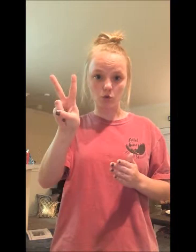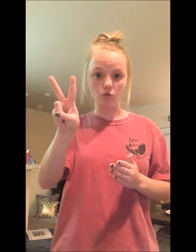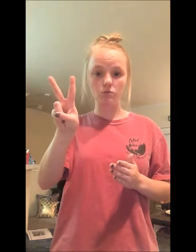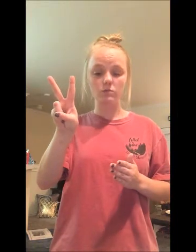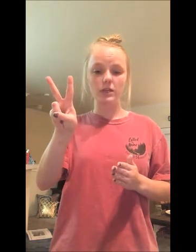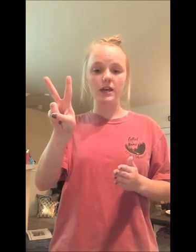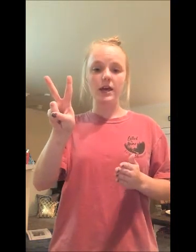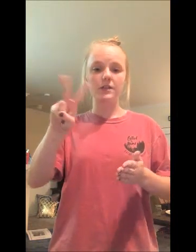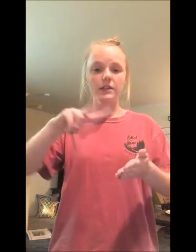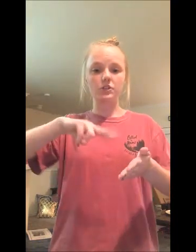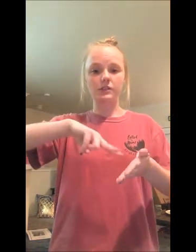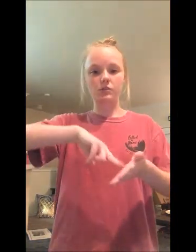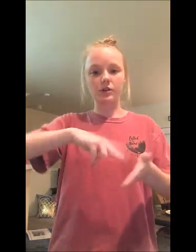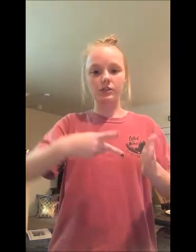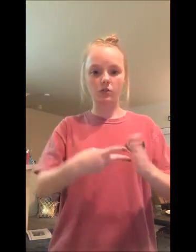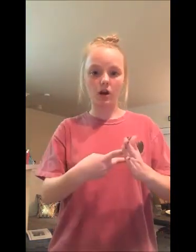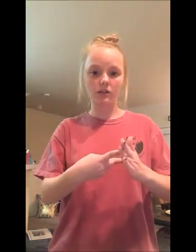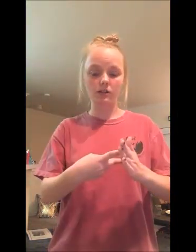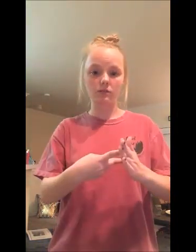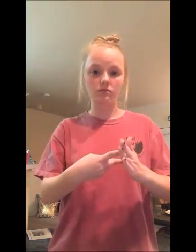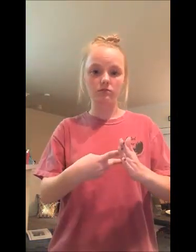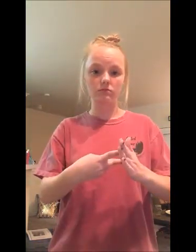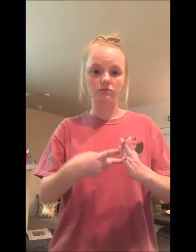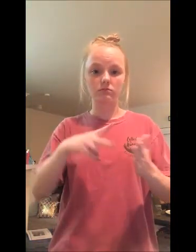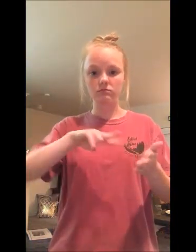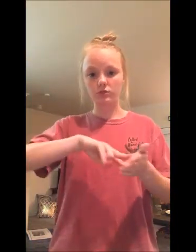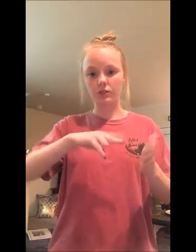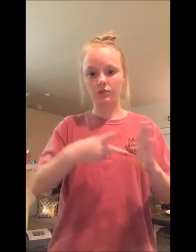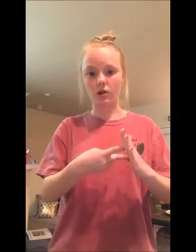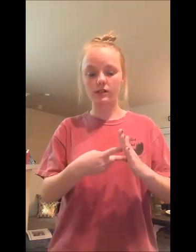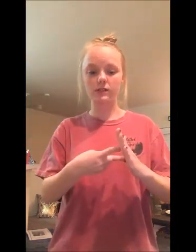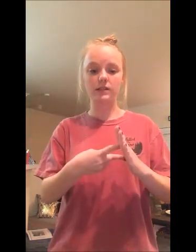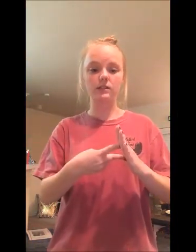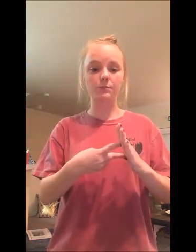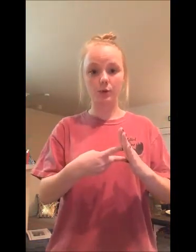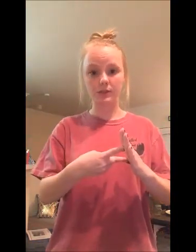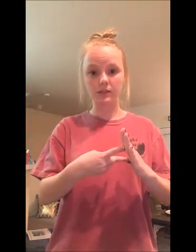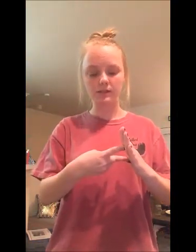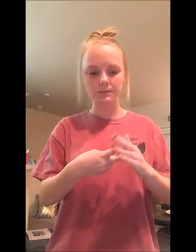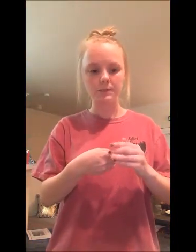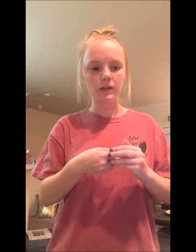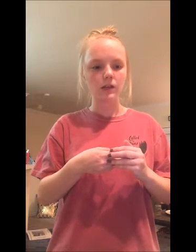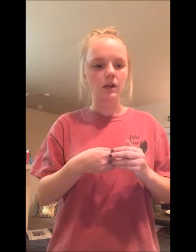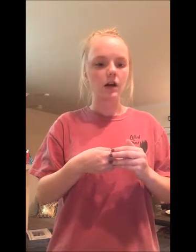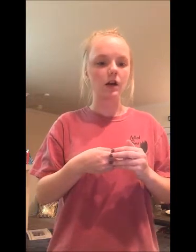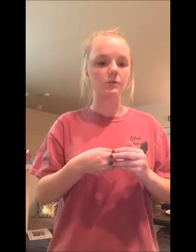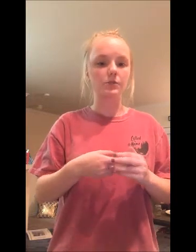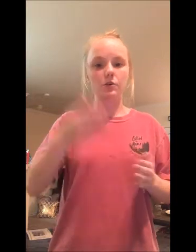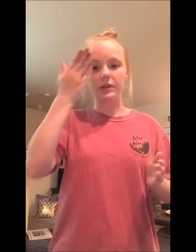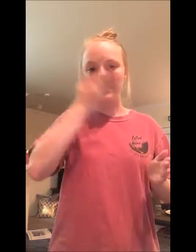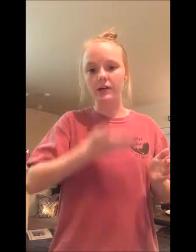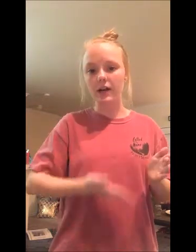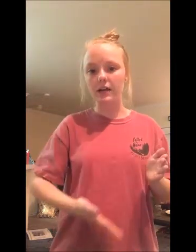2 and then just crisscross. Crisscross is purpose. So here I